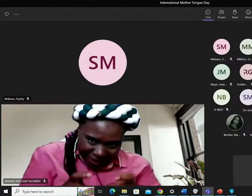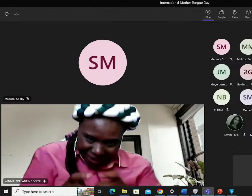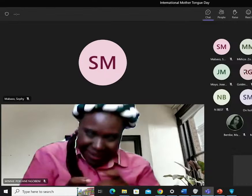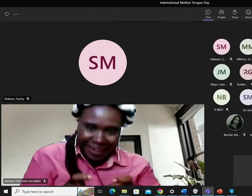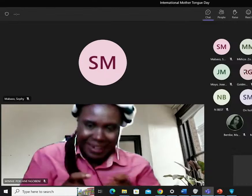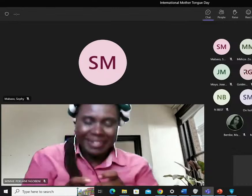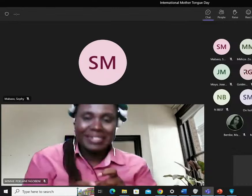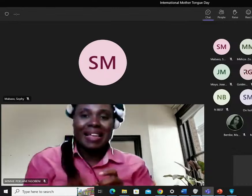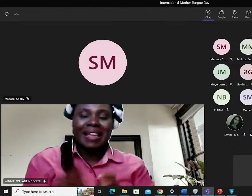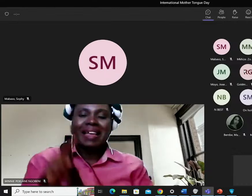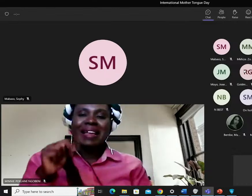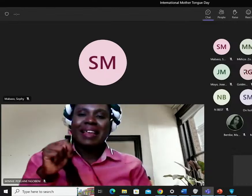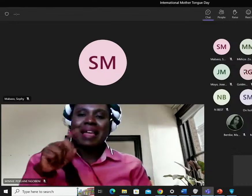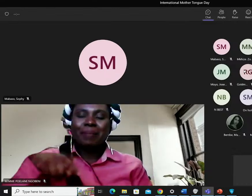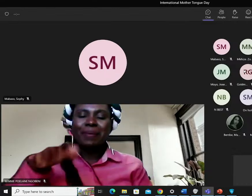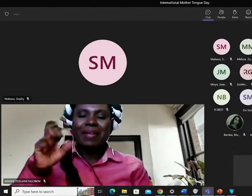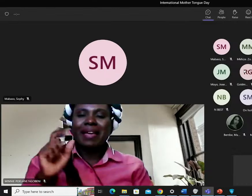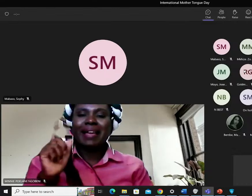Unapiadi,